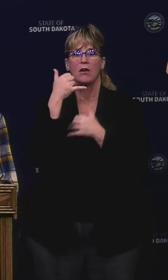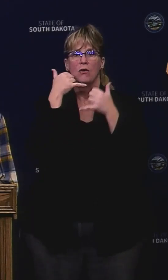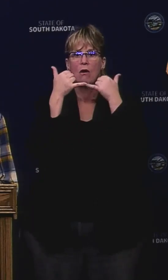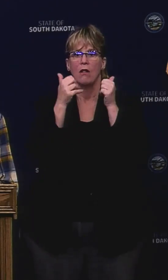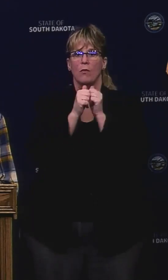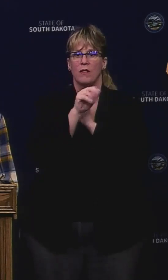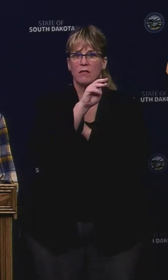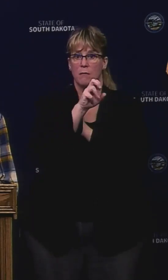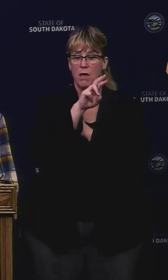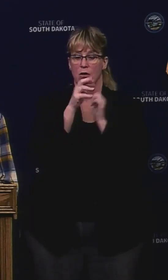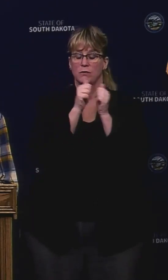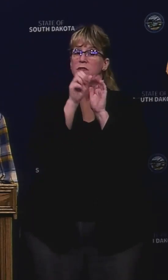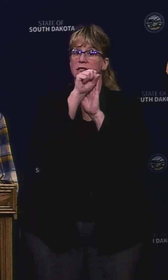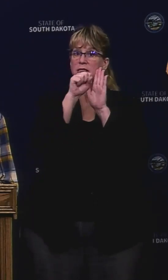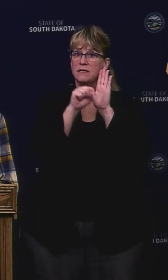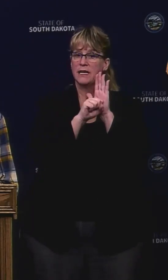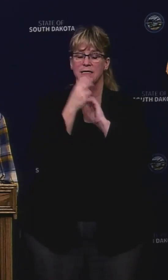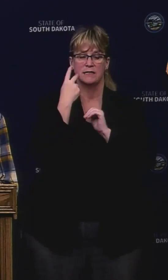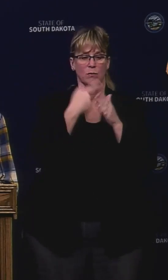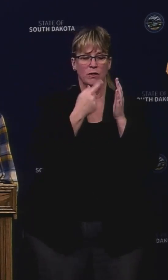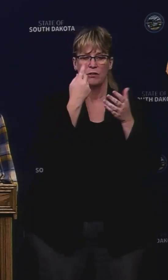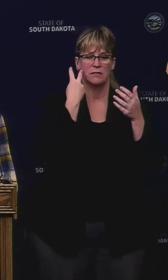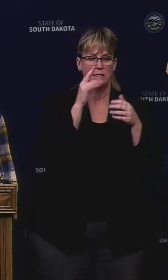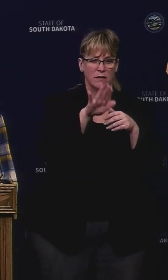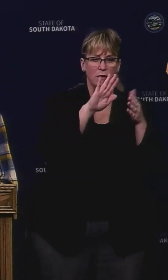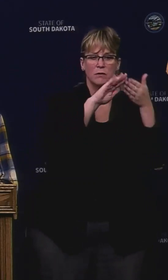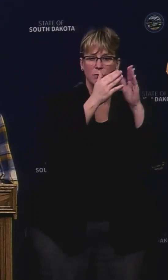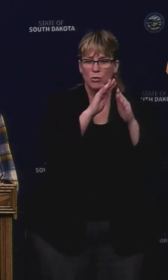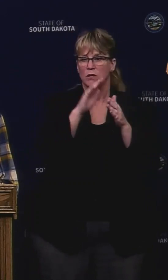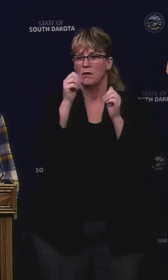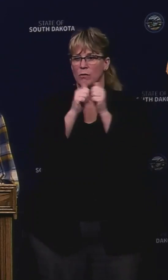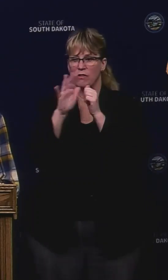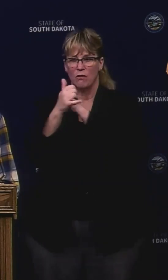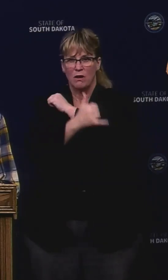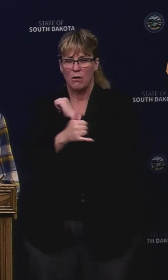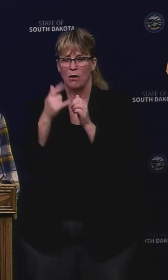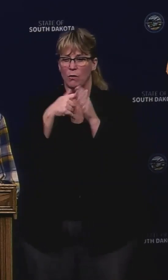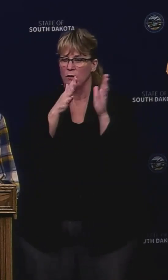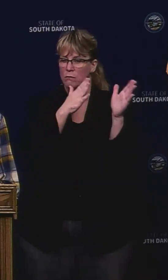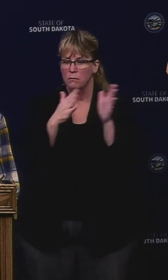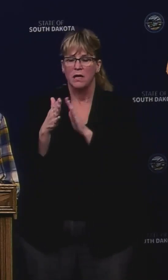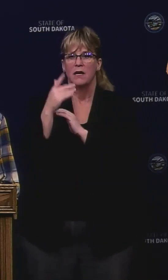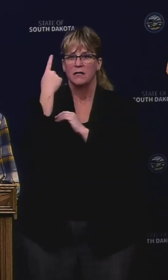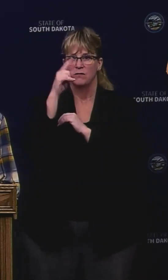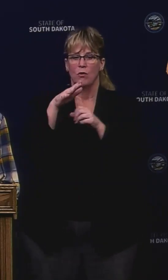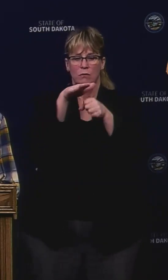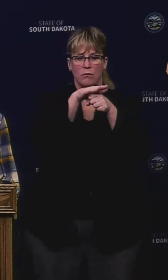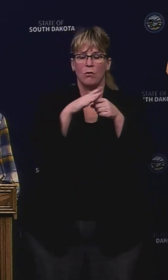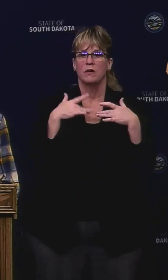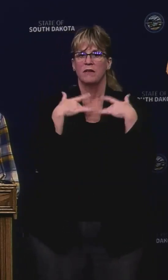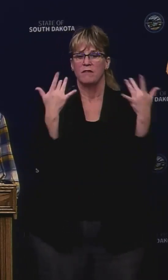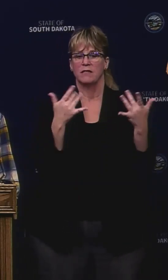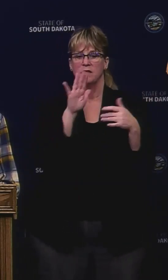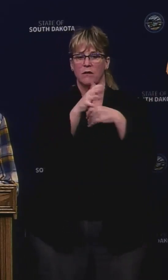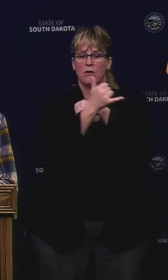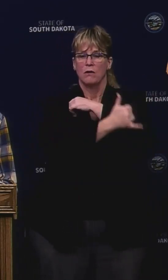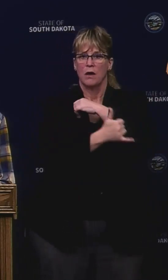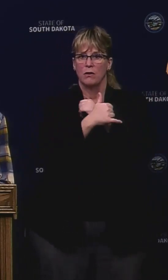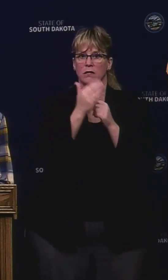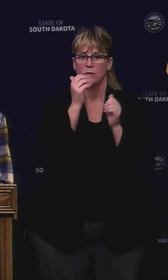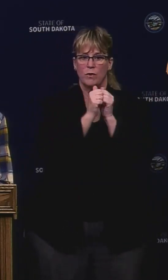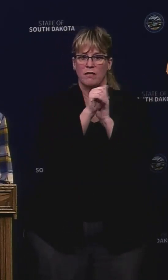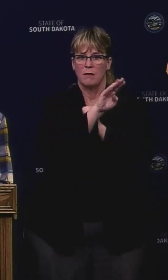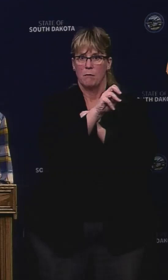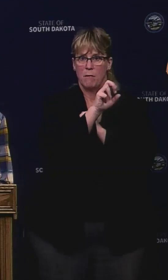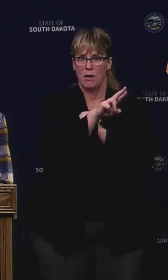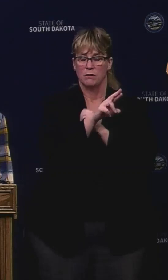the state and talked over what they're seeing on the ground in their communities and some of the plans that they have for local events there and some